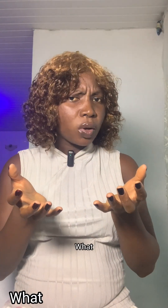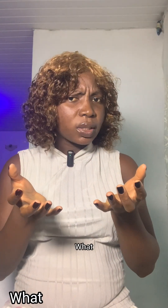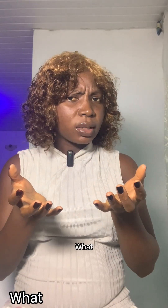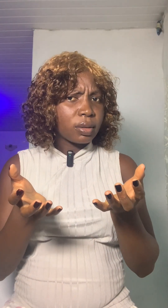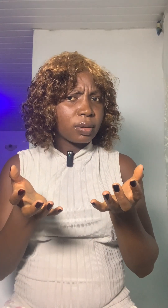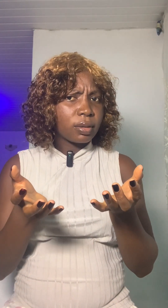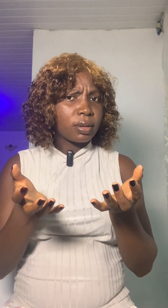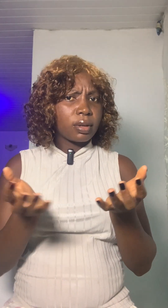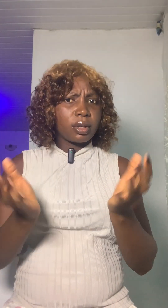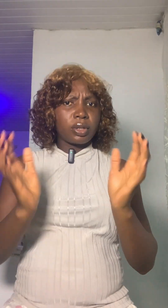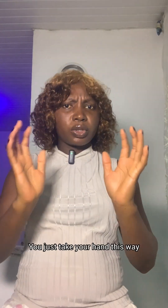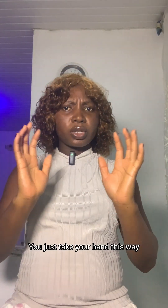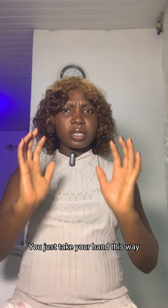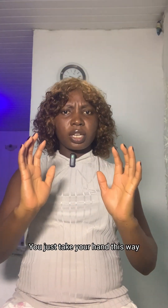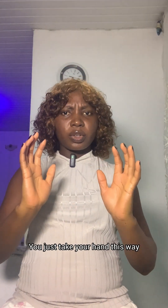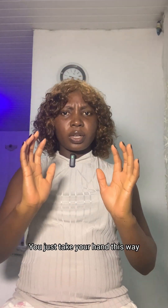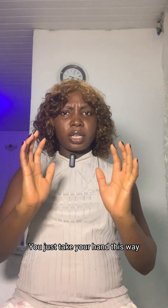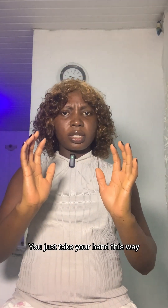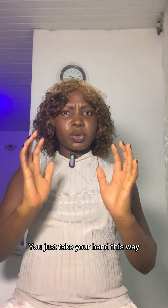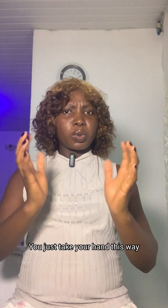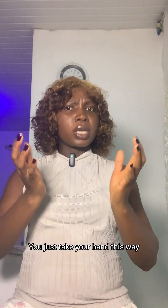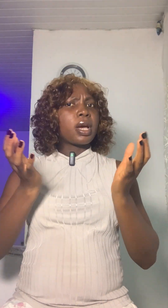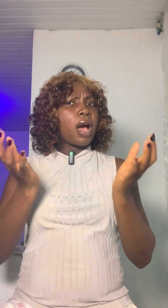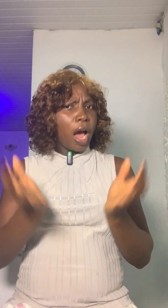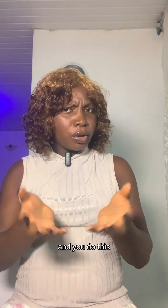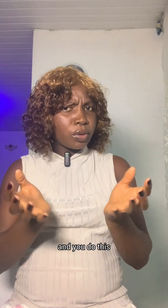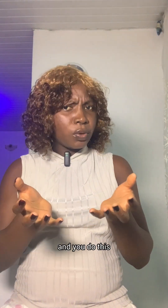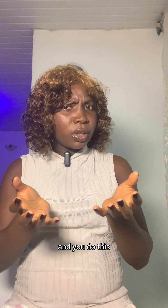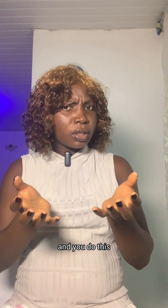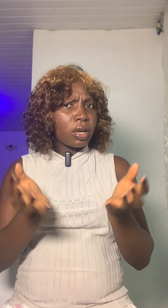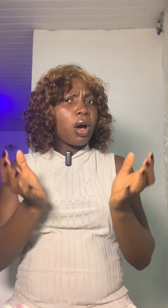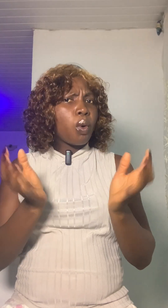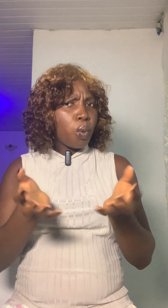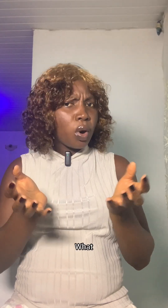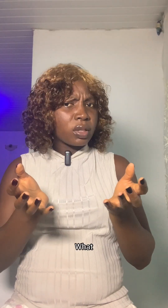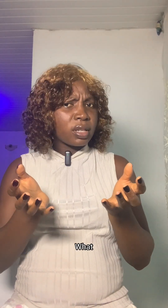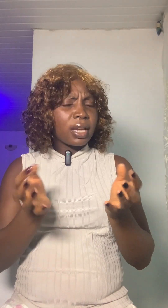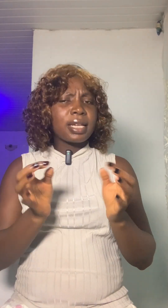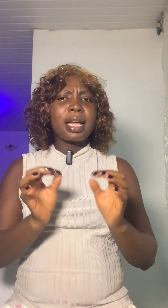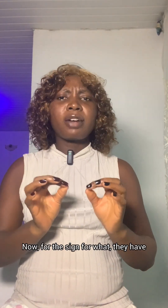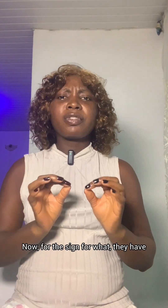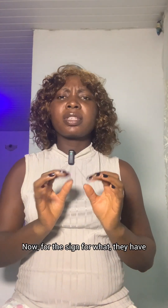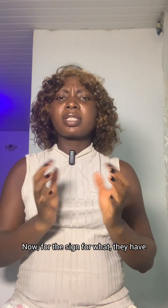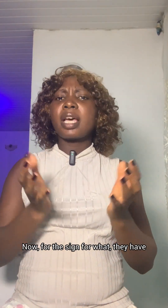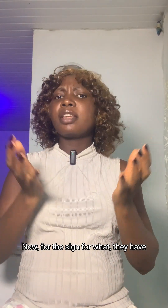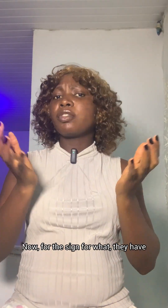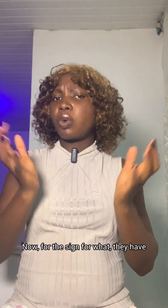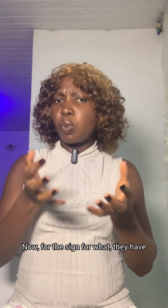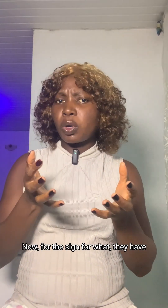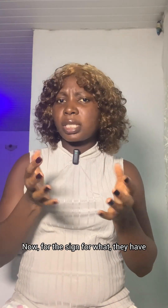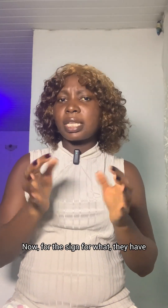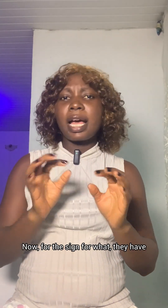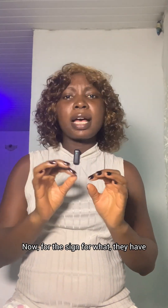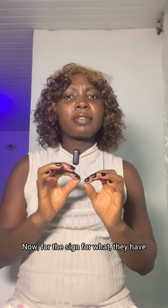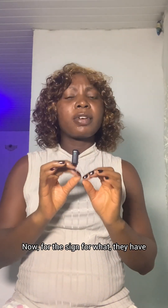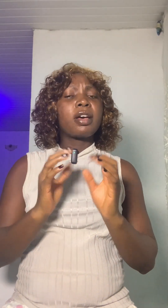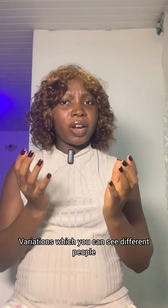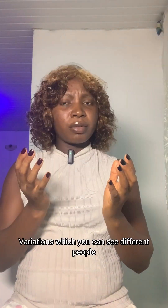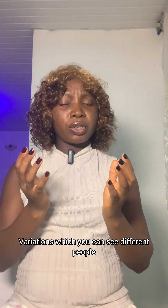what. You just take your hand this way and you do this. What? Now for the sign for what, they have